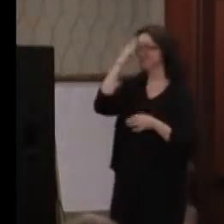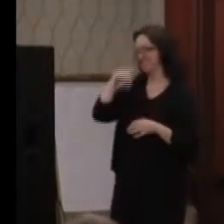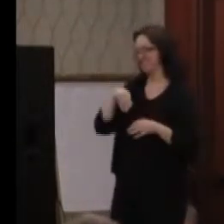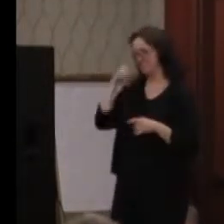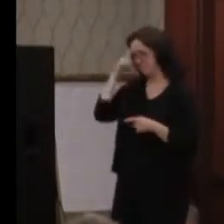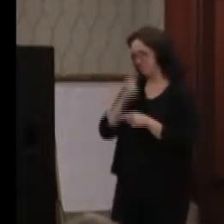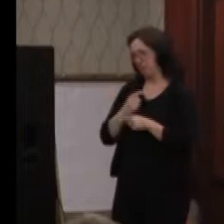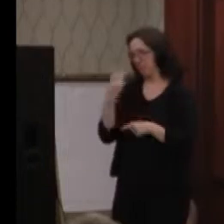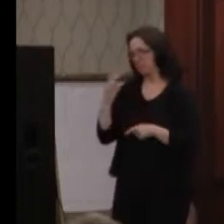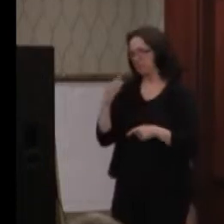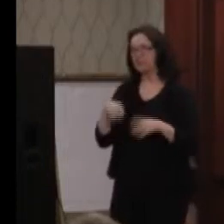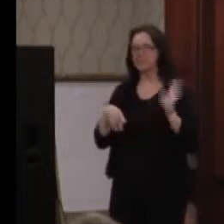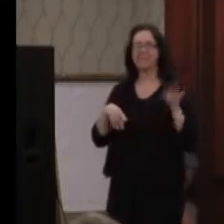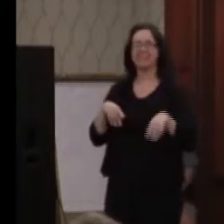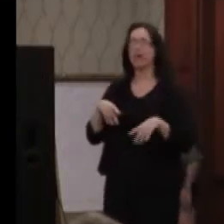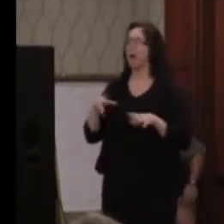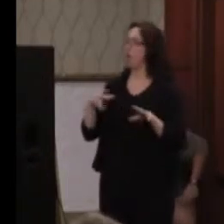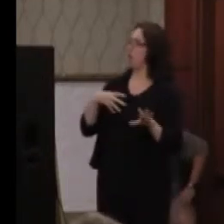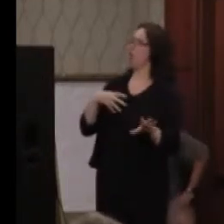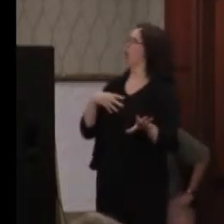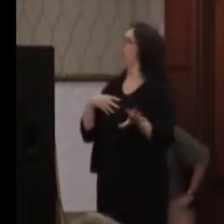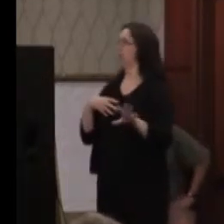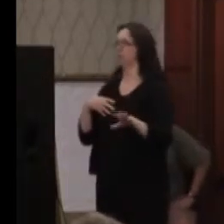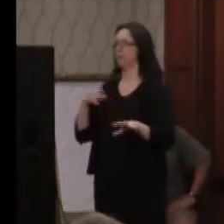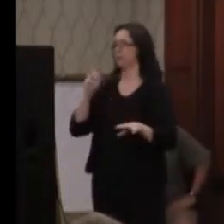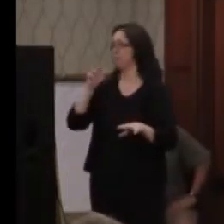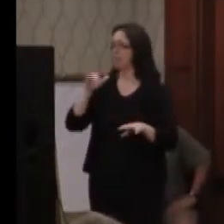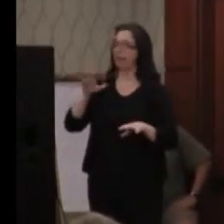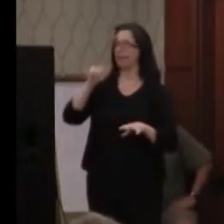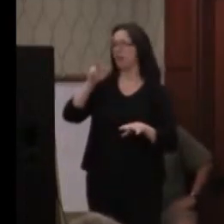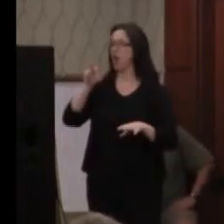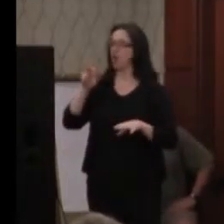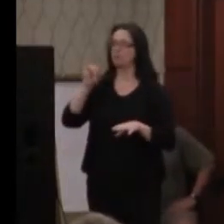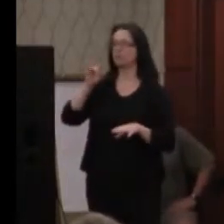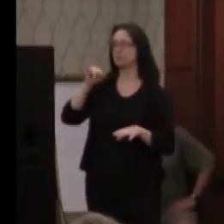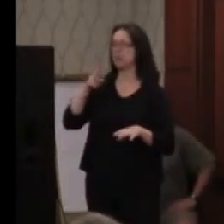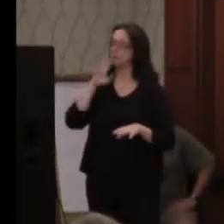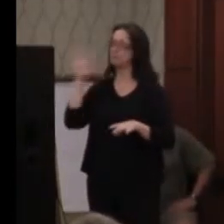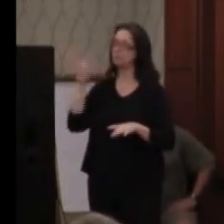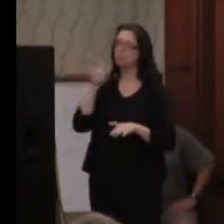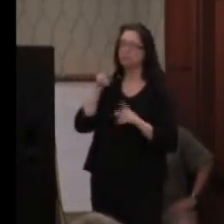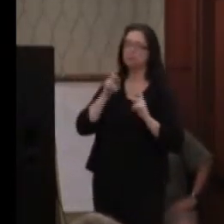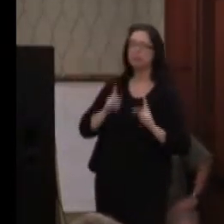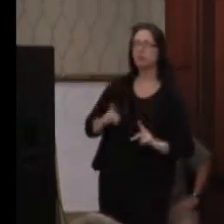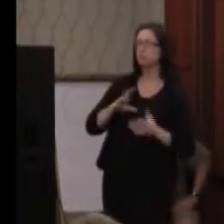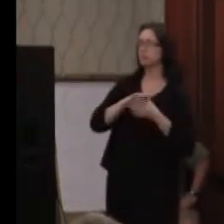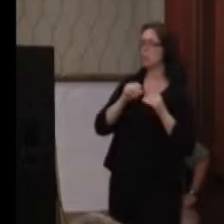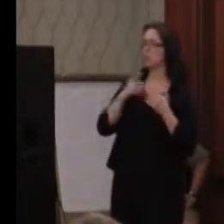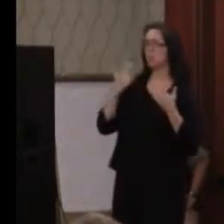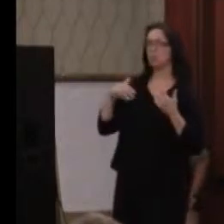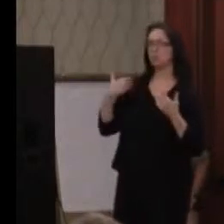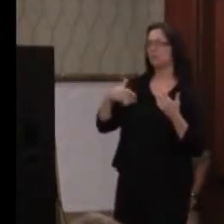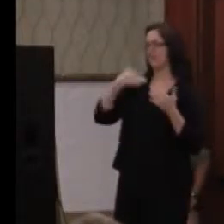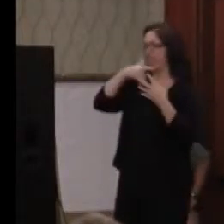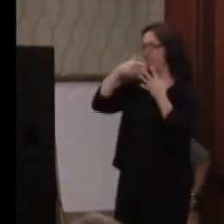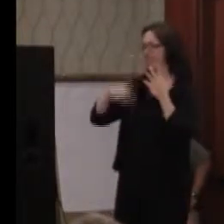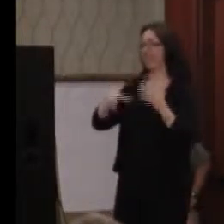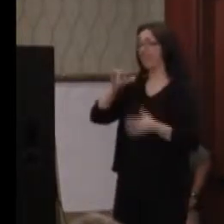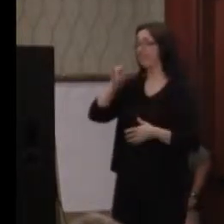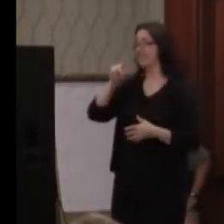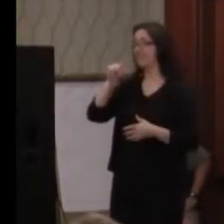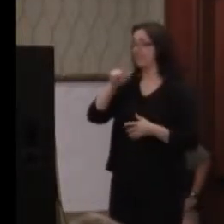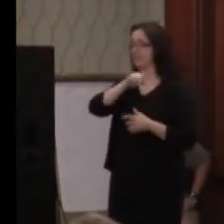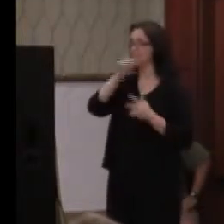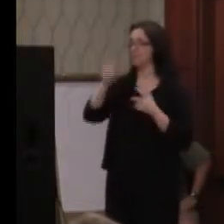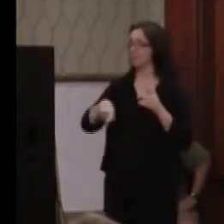moving to the, you know, like, whoa! You know, there was Mary Carter Smith speaking her personal stories, there was Linda, there were all these people. And Linda was in